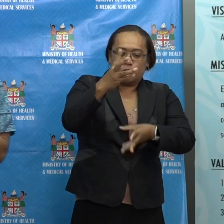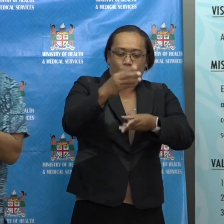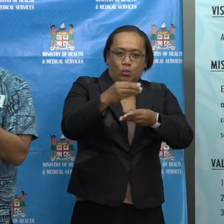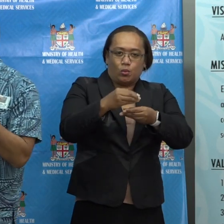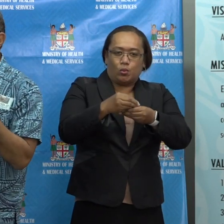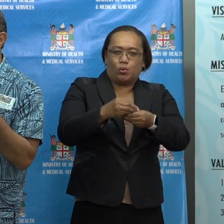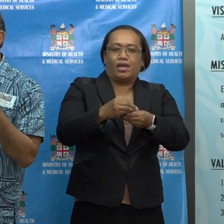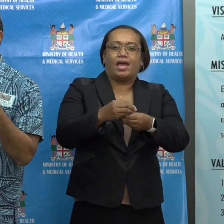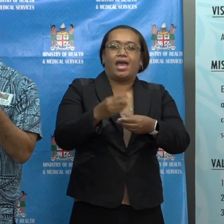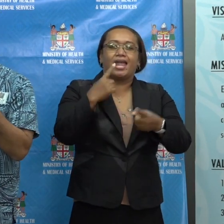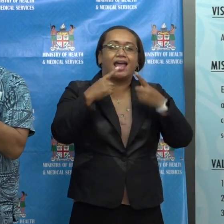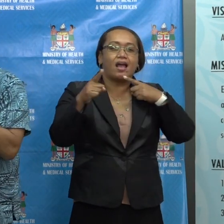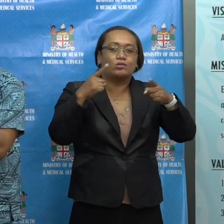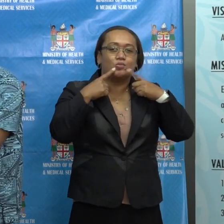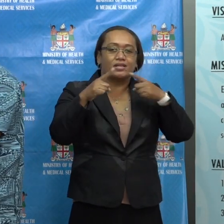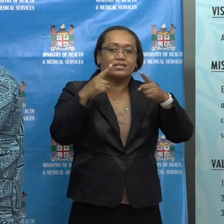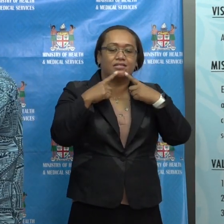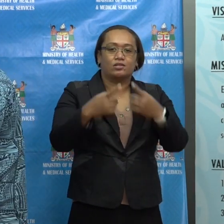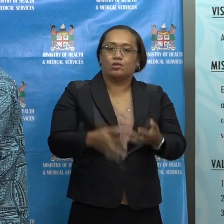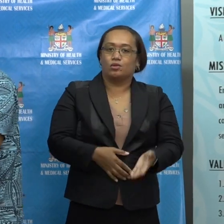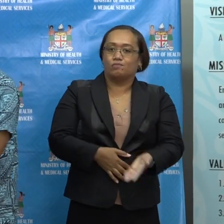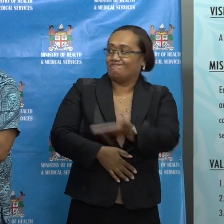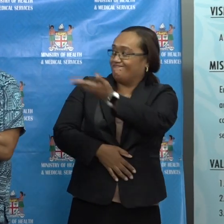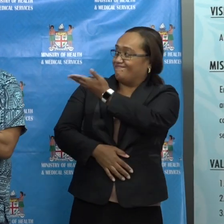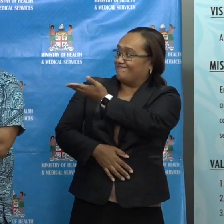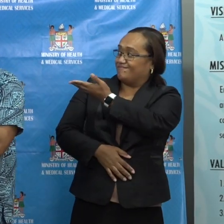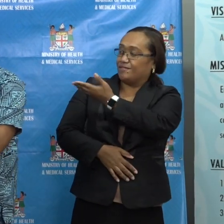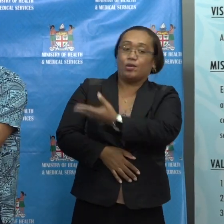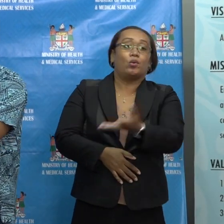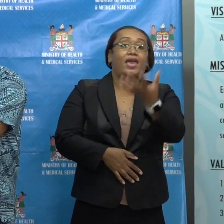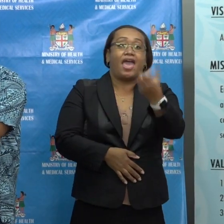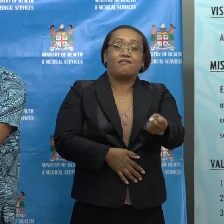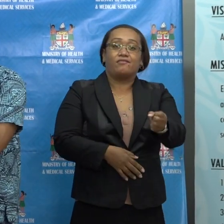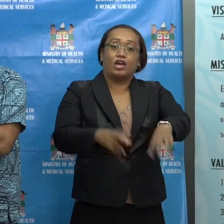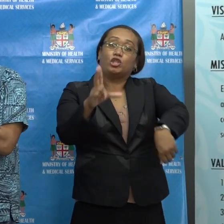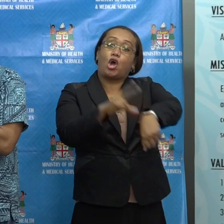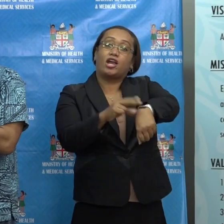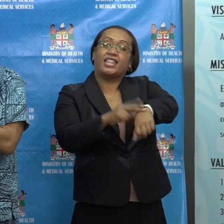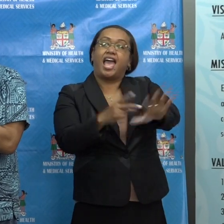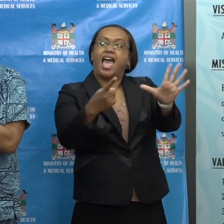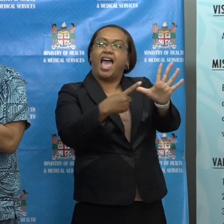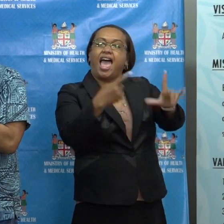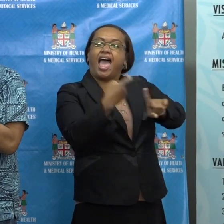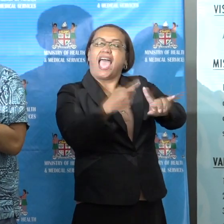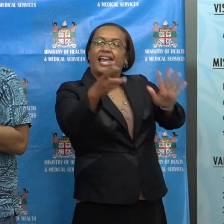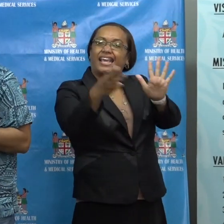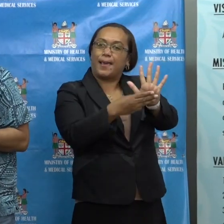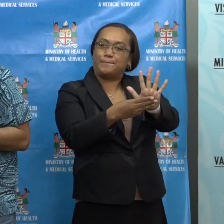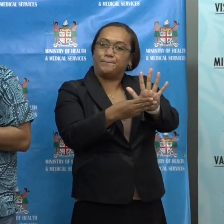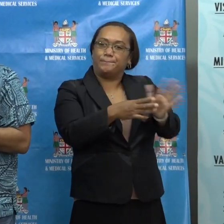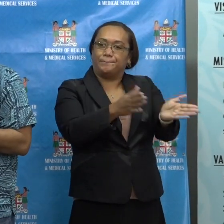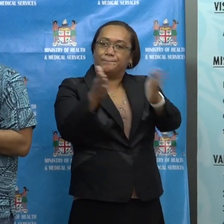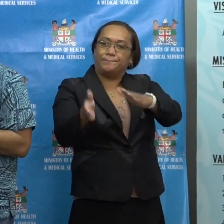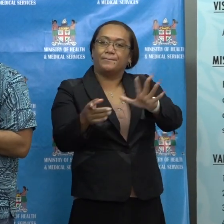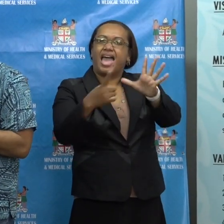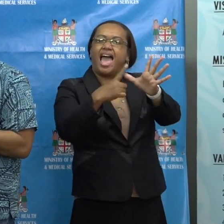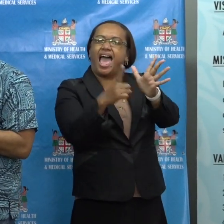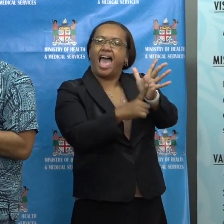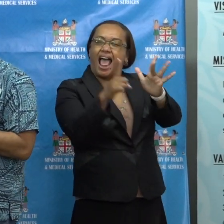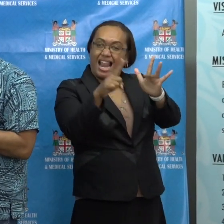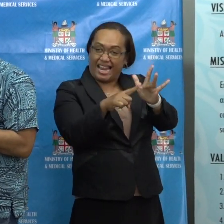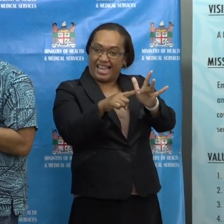With me today, you will see I have Dr. Akim Ali, who heads the WHO office in